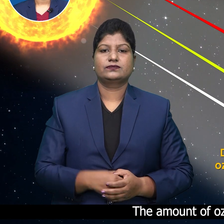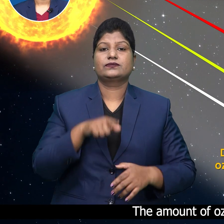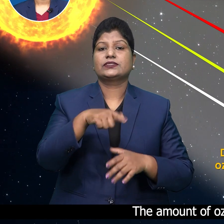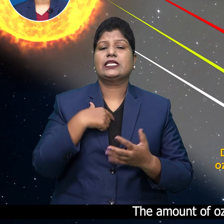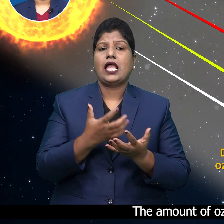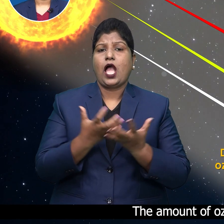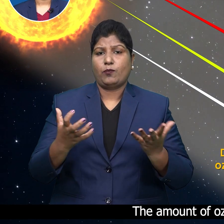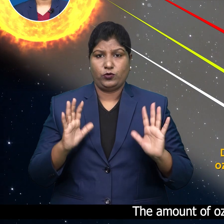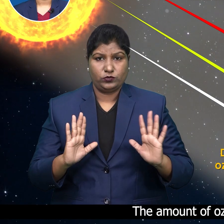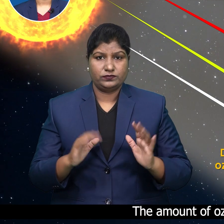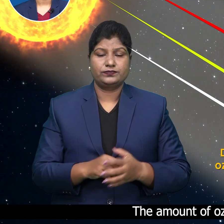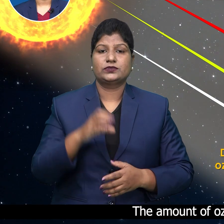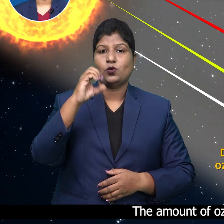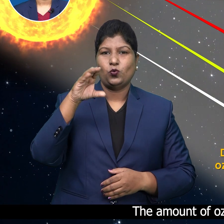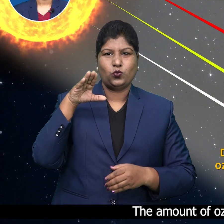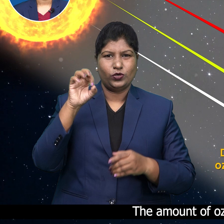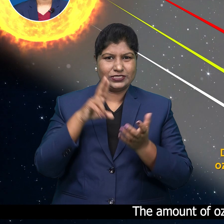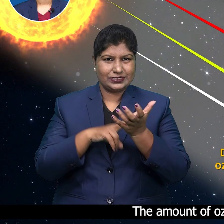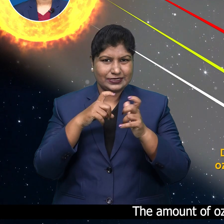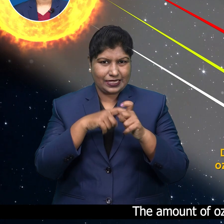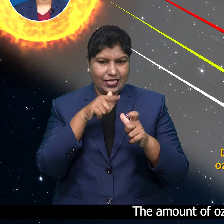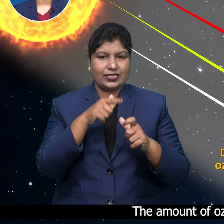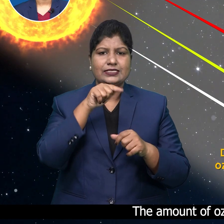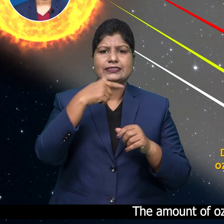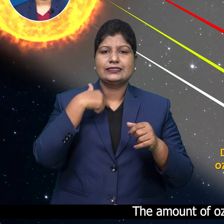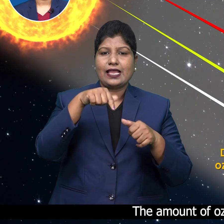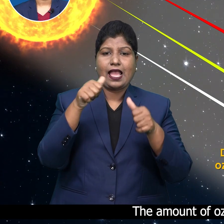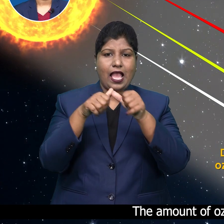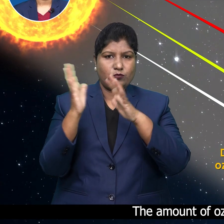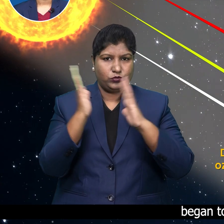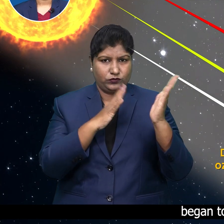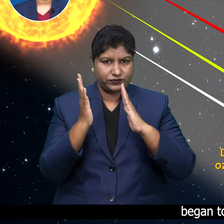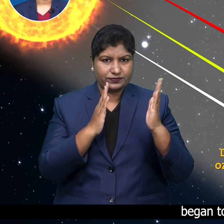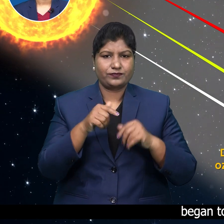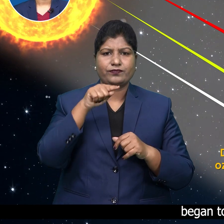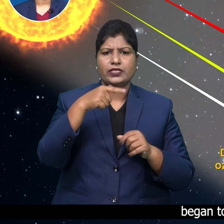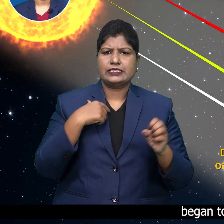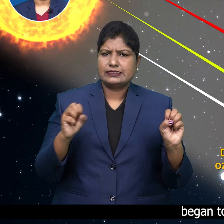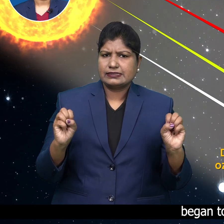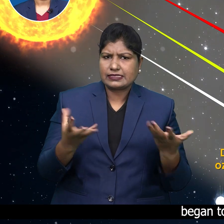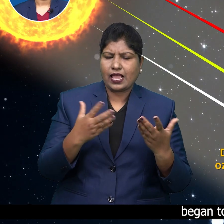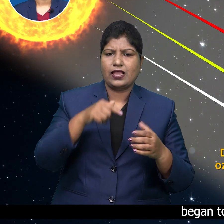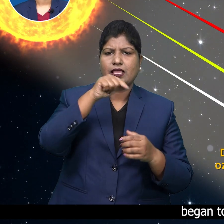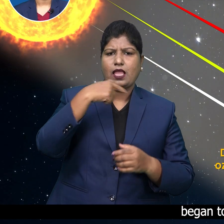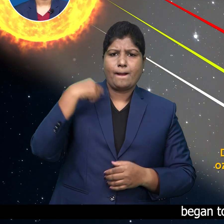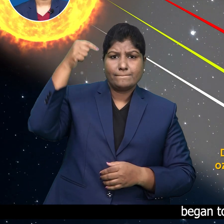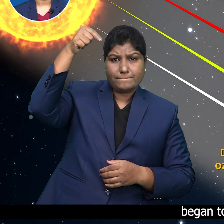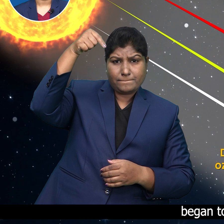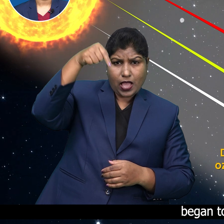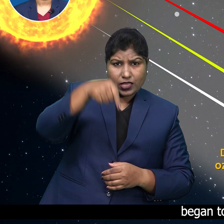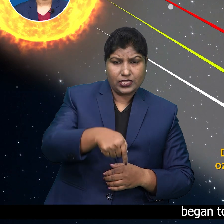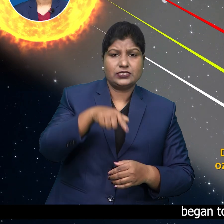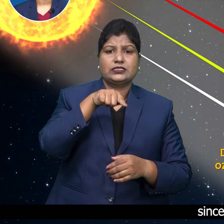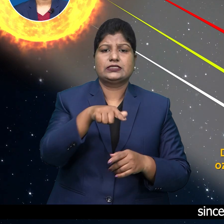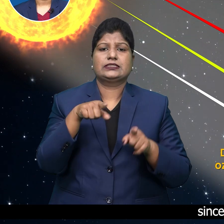The amount of ozone in the atmosphere began to drop